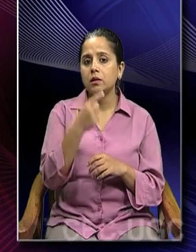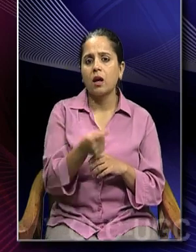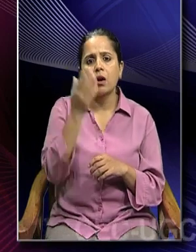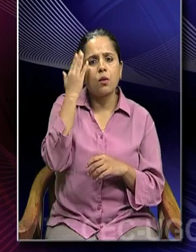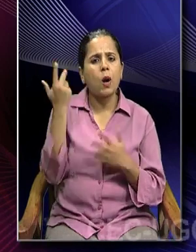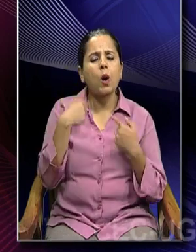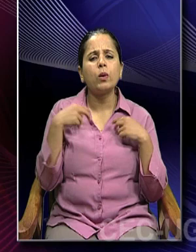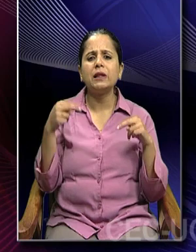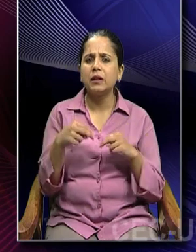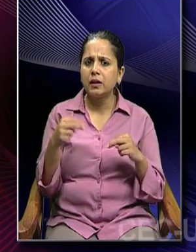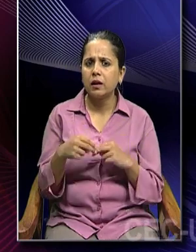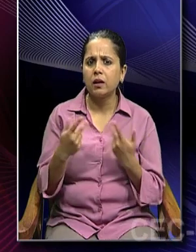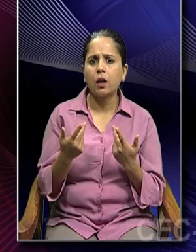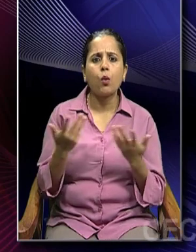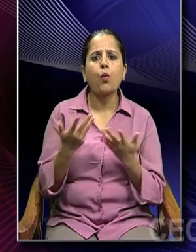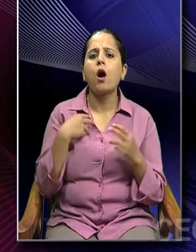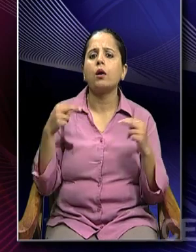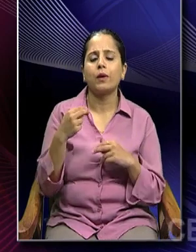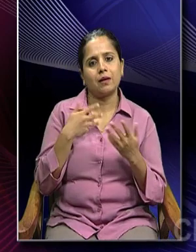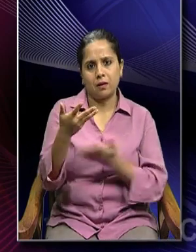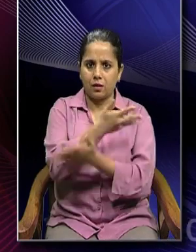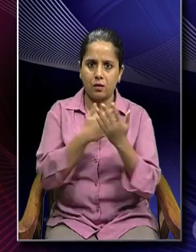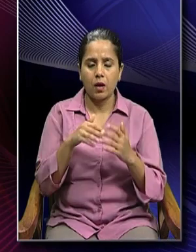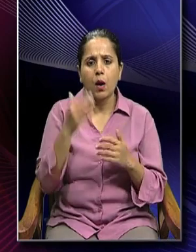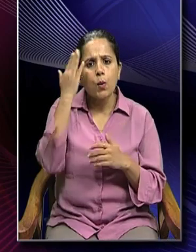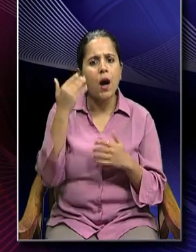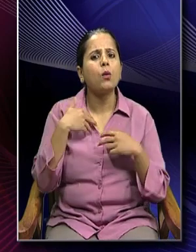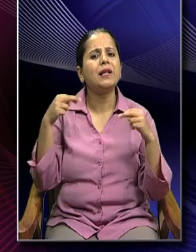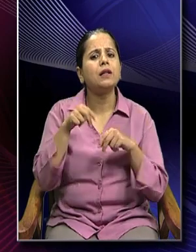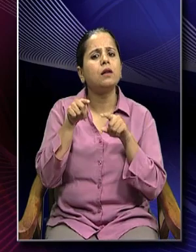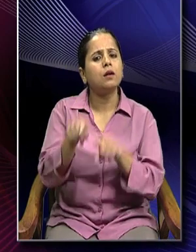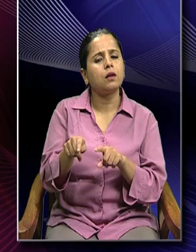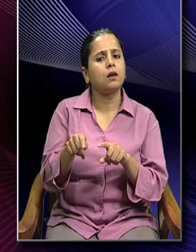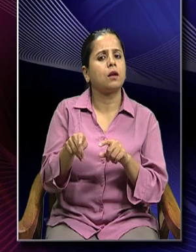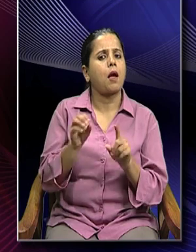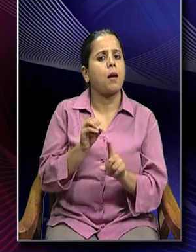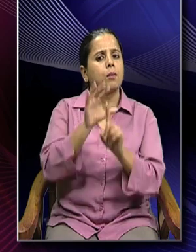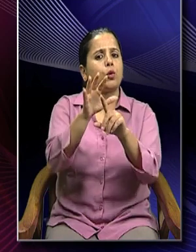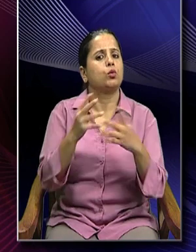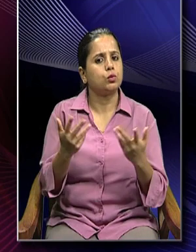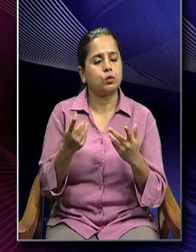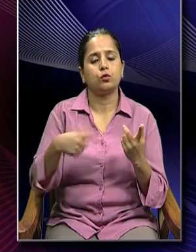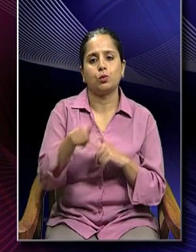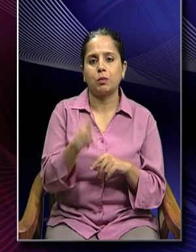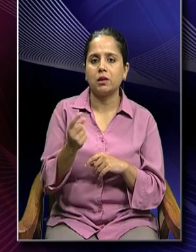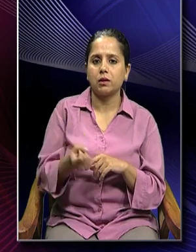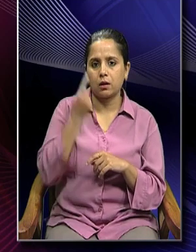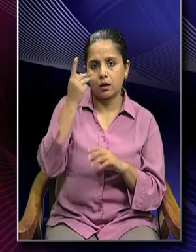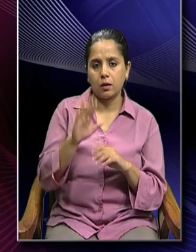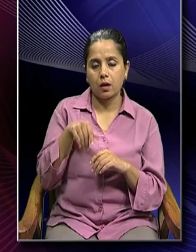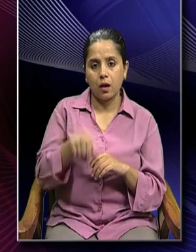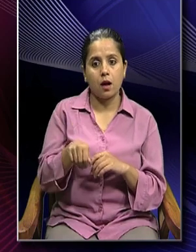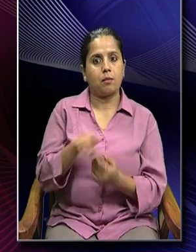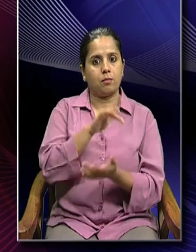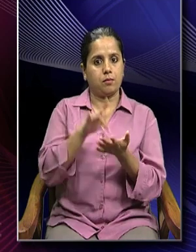do we need, what we need we have discussed, why do we need this new approach? So, we have to understand the place